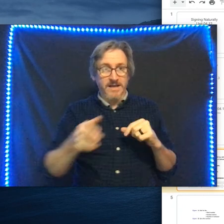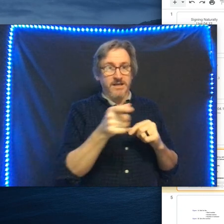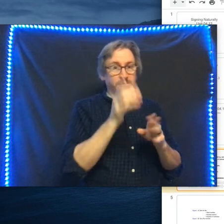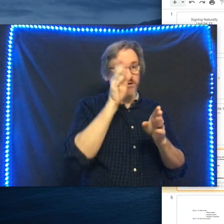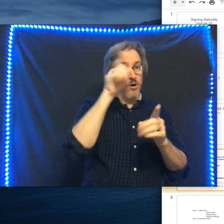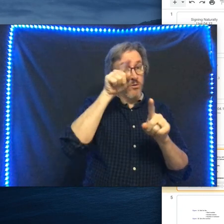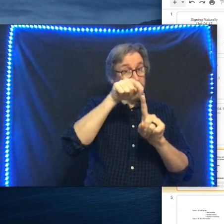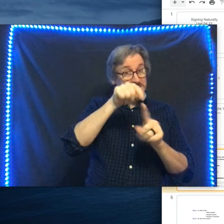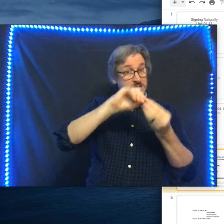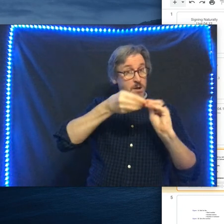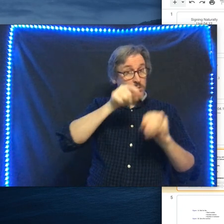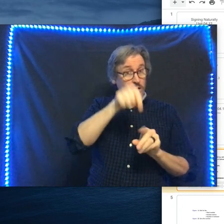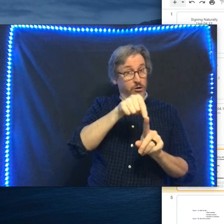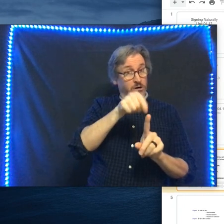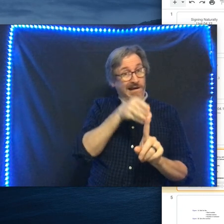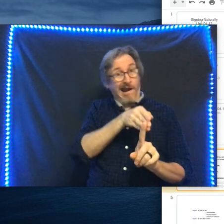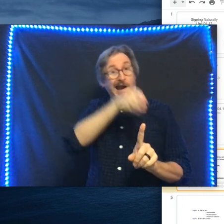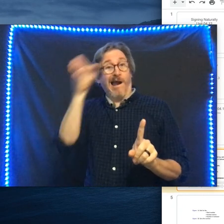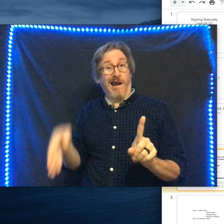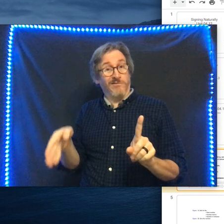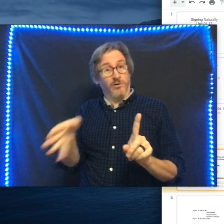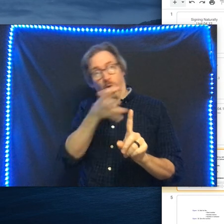So anything, if you go this number